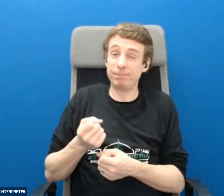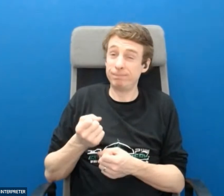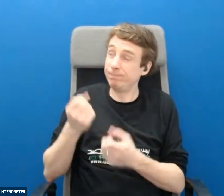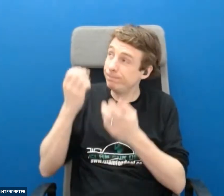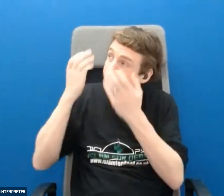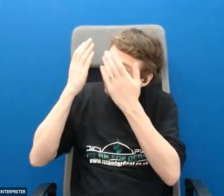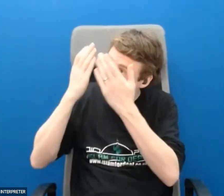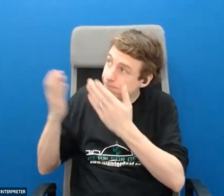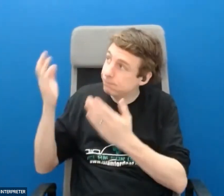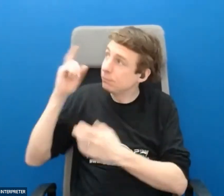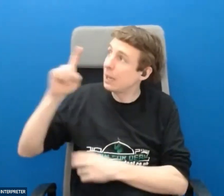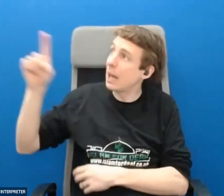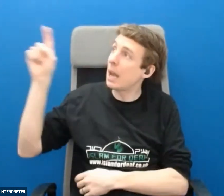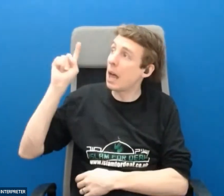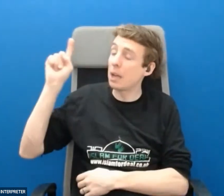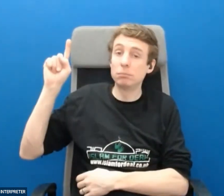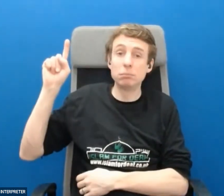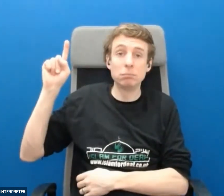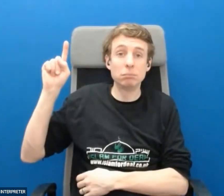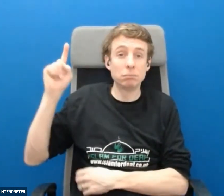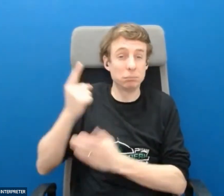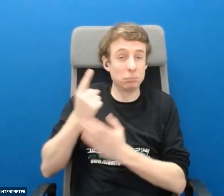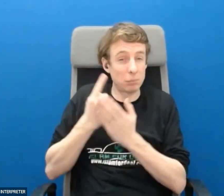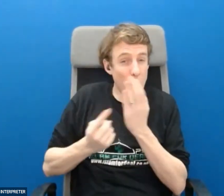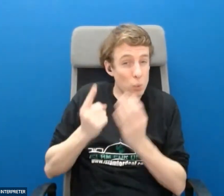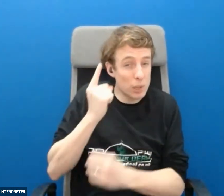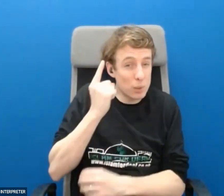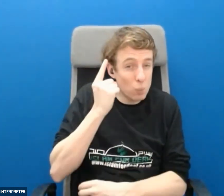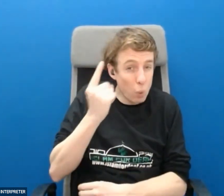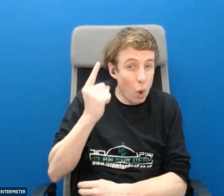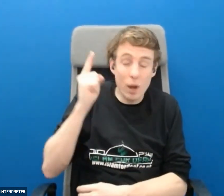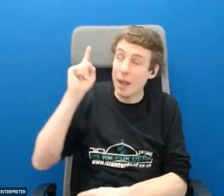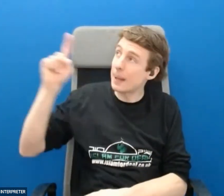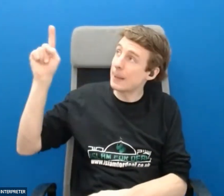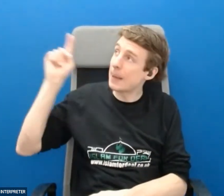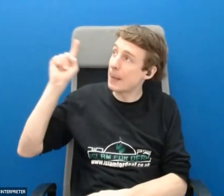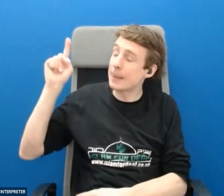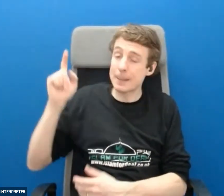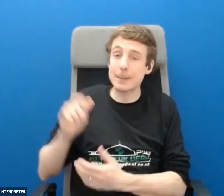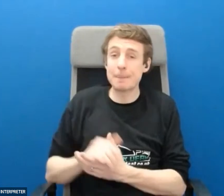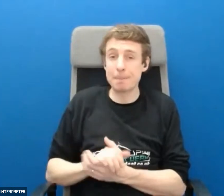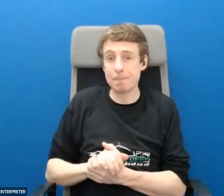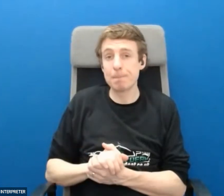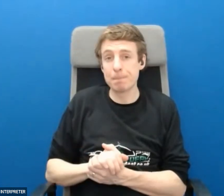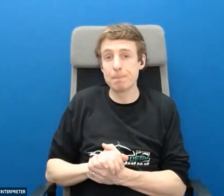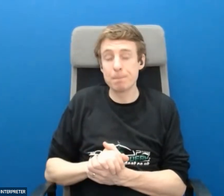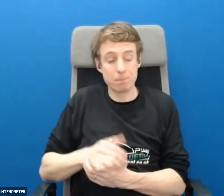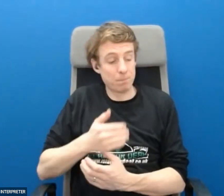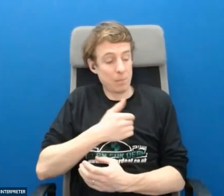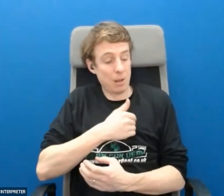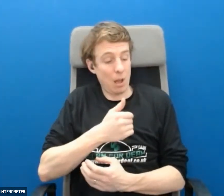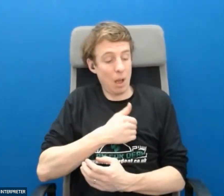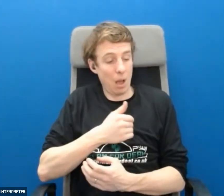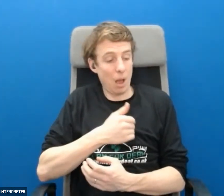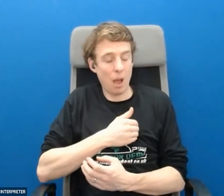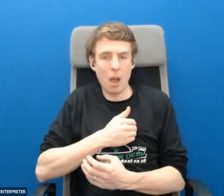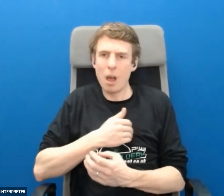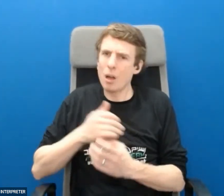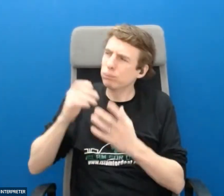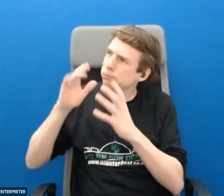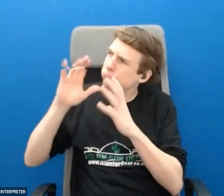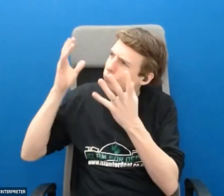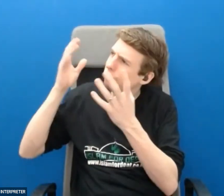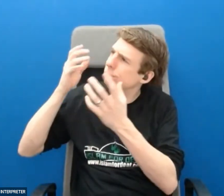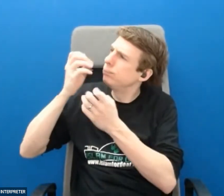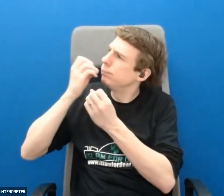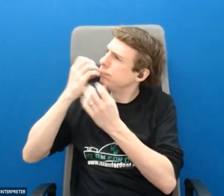not other than Him, so that their hearts would glorify Allah, so that there would be a reverential fear of Allah, so that there